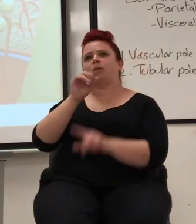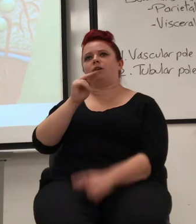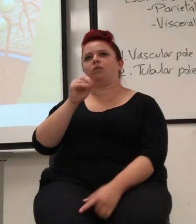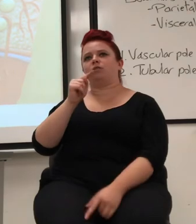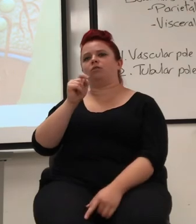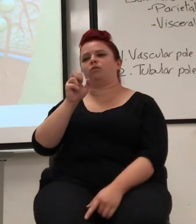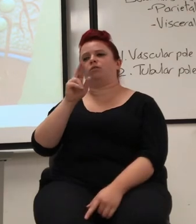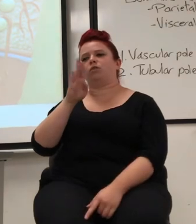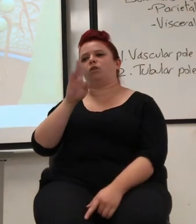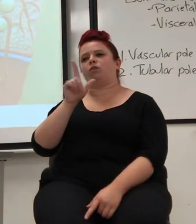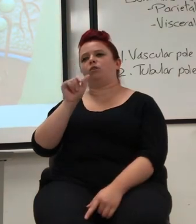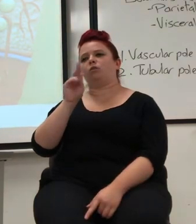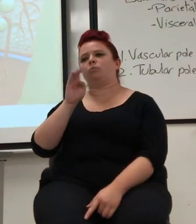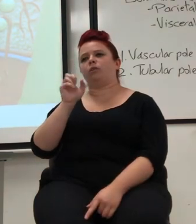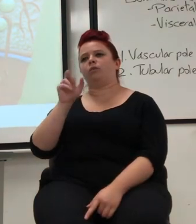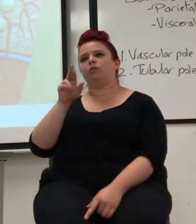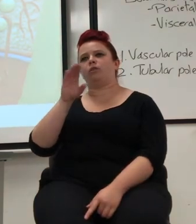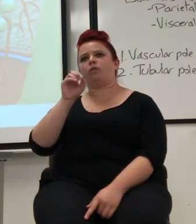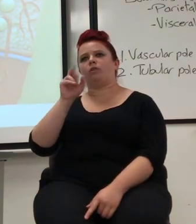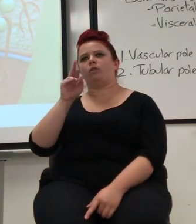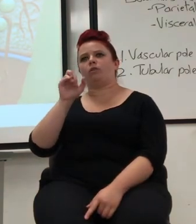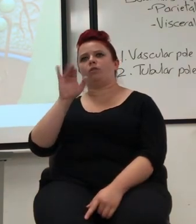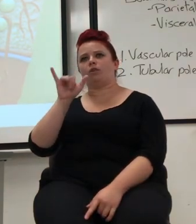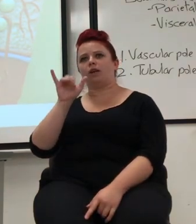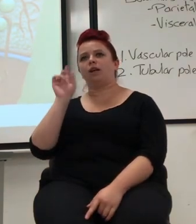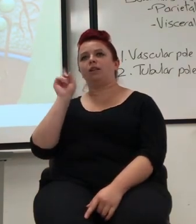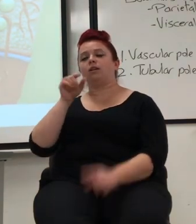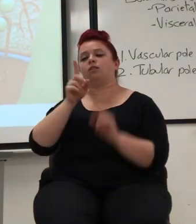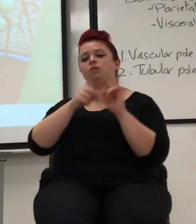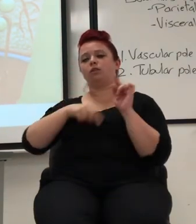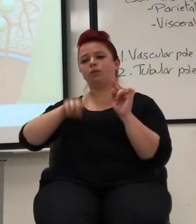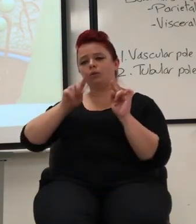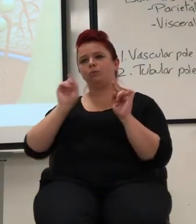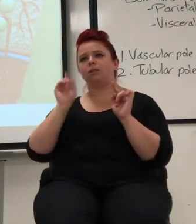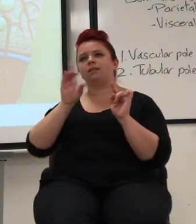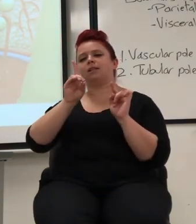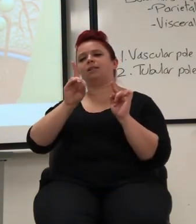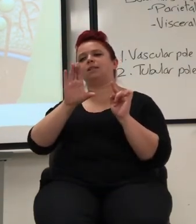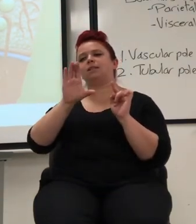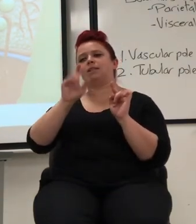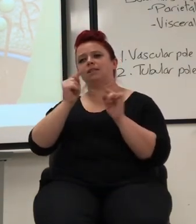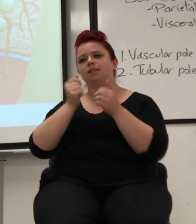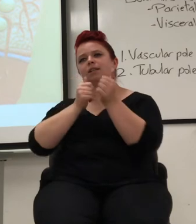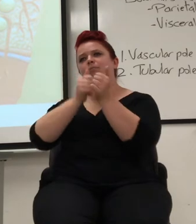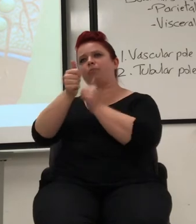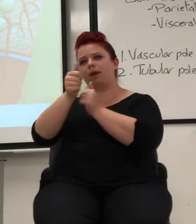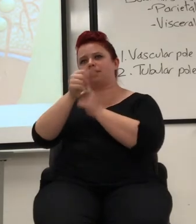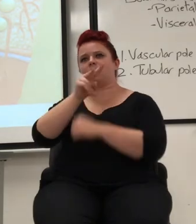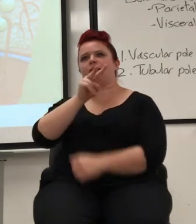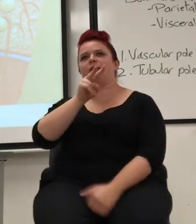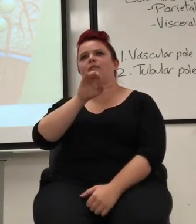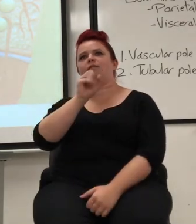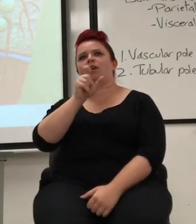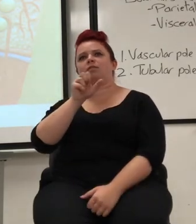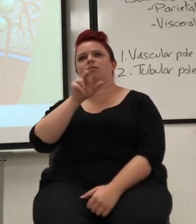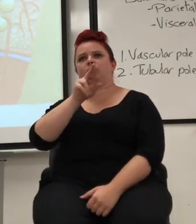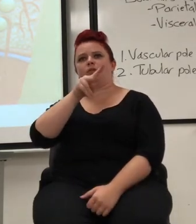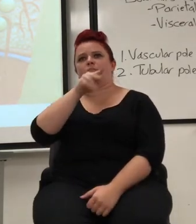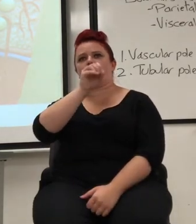PCT. That's the loop. Here's the DCT passing by the vascular pole. Here's the